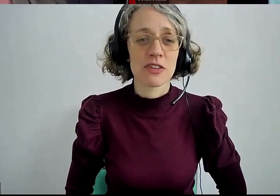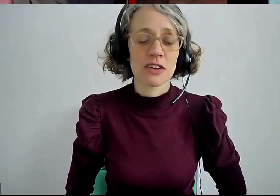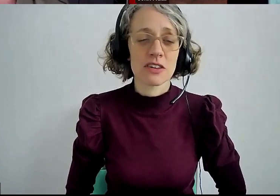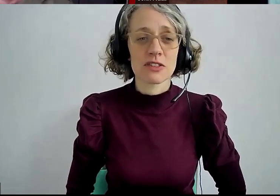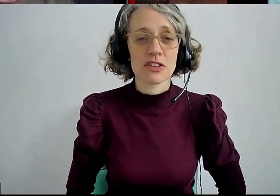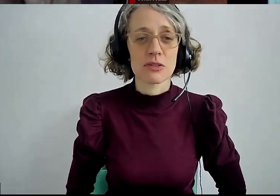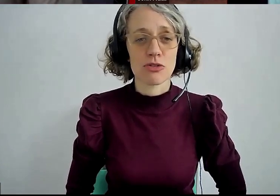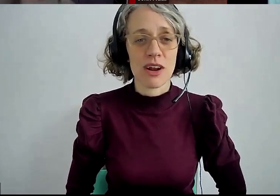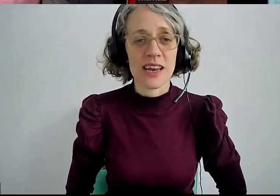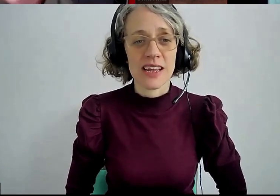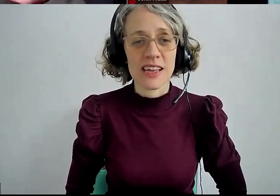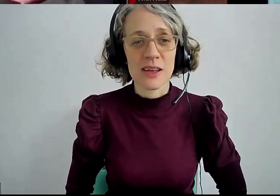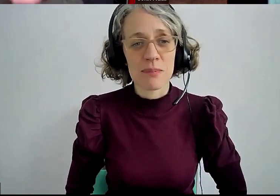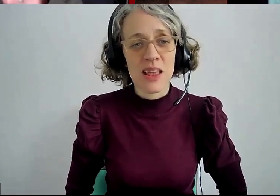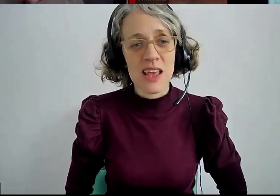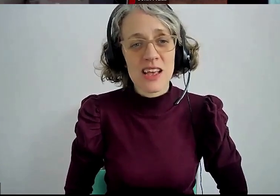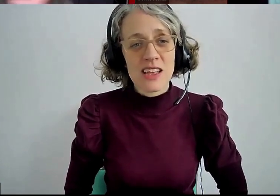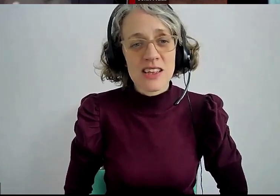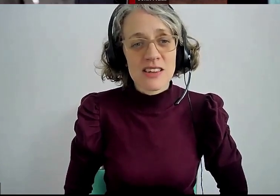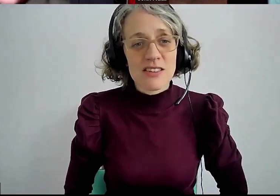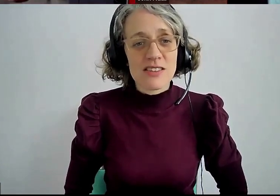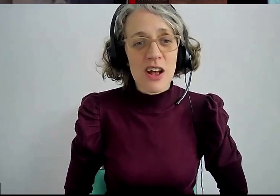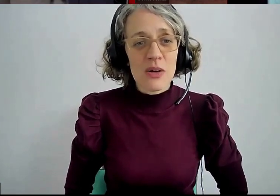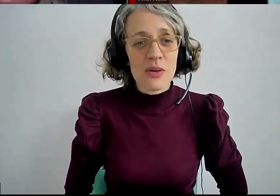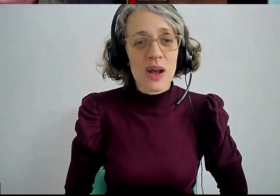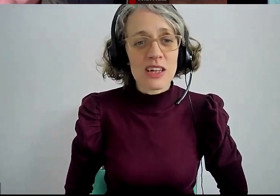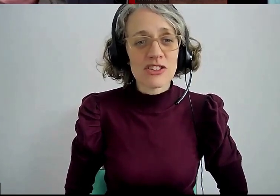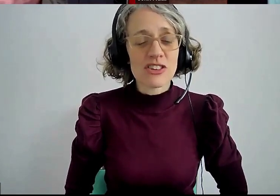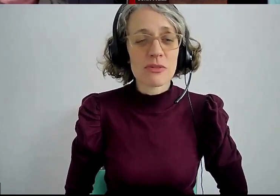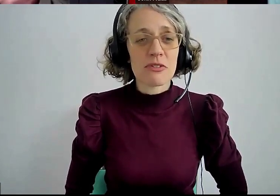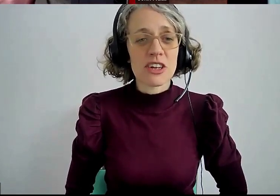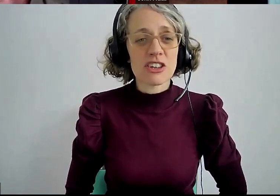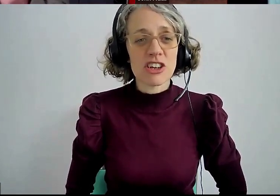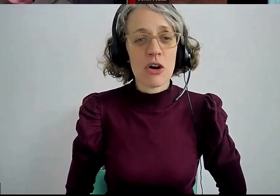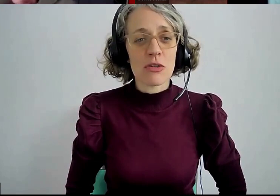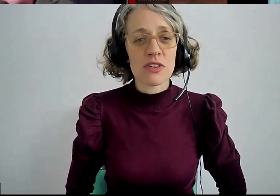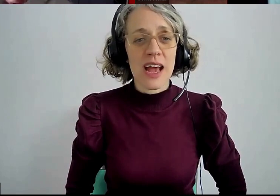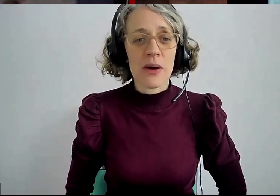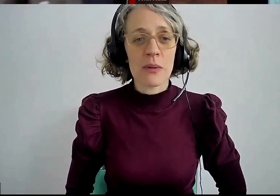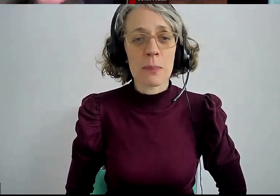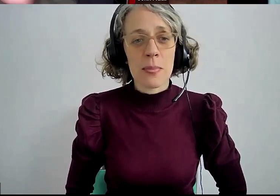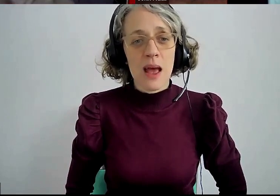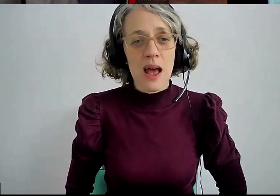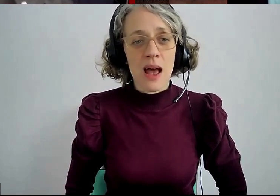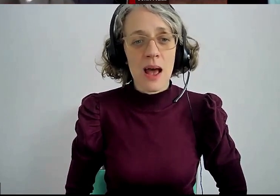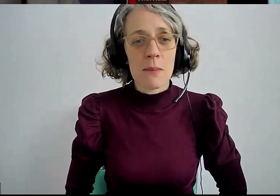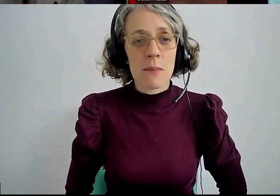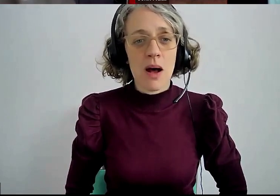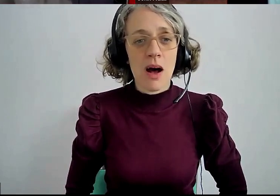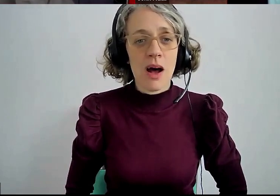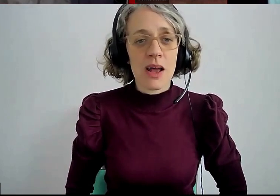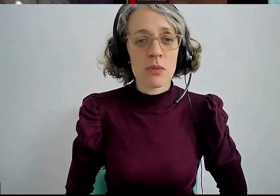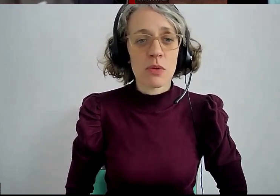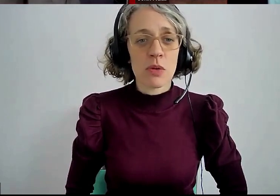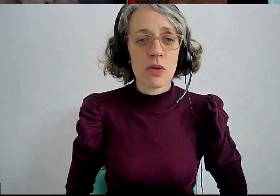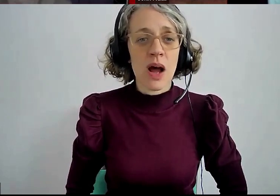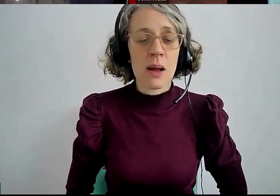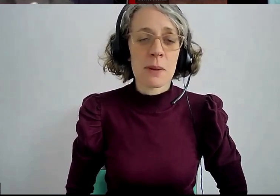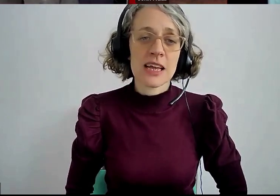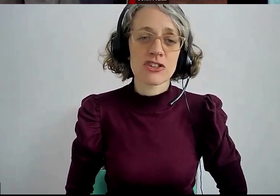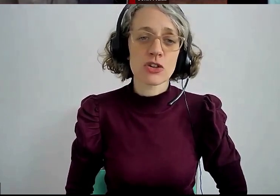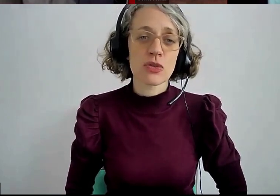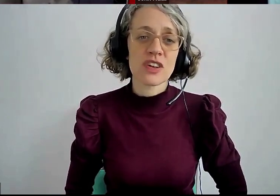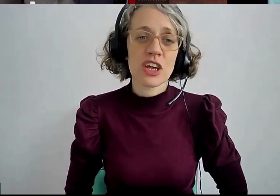back to some training. So just as we're finishing off now, I